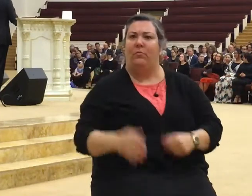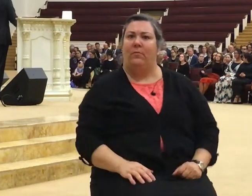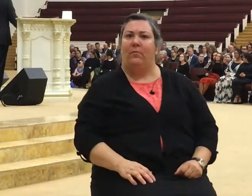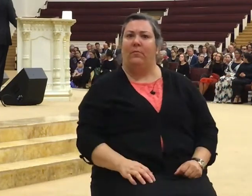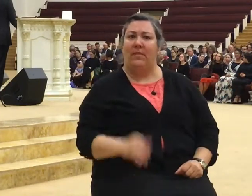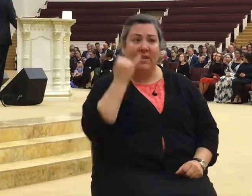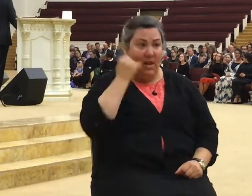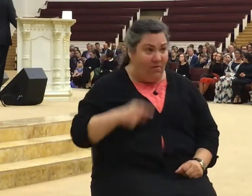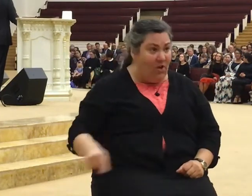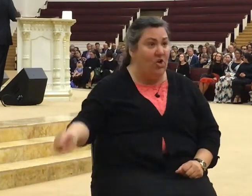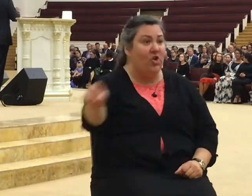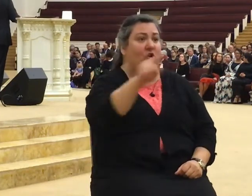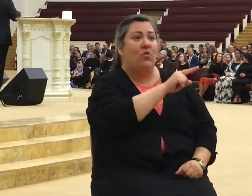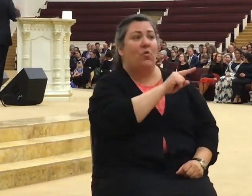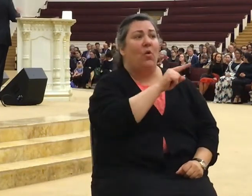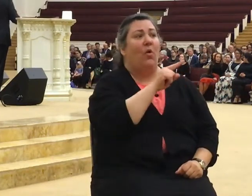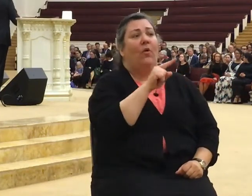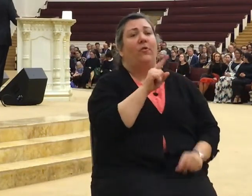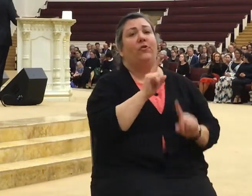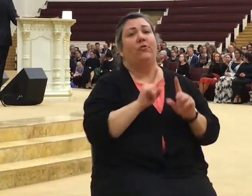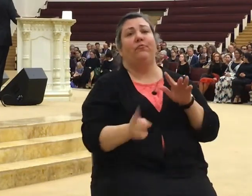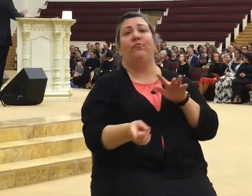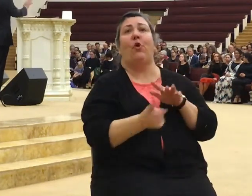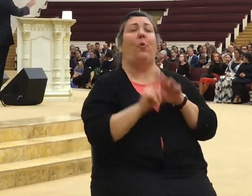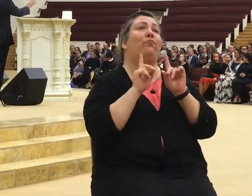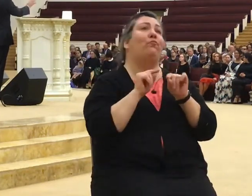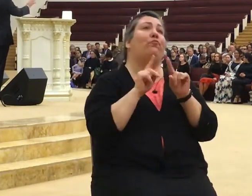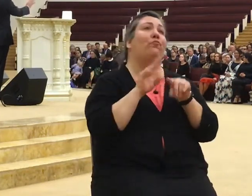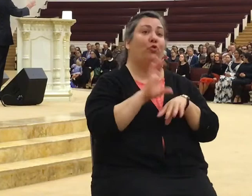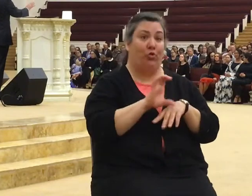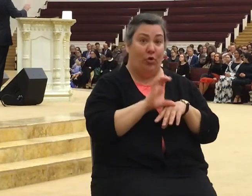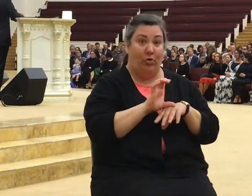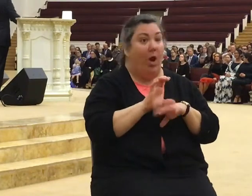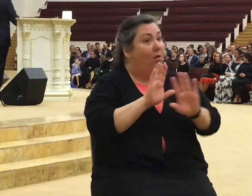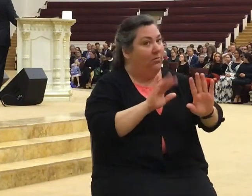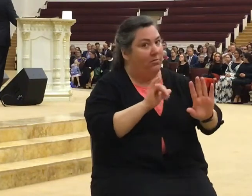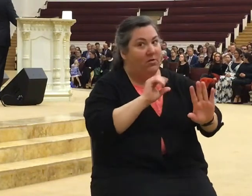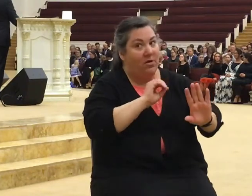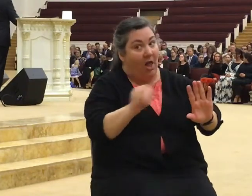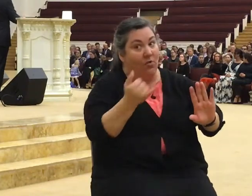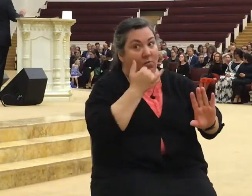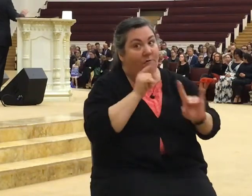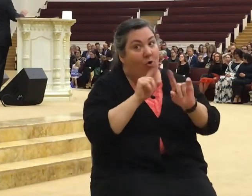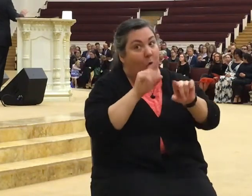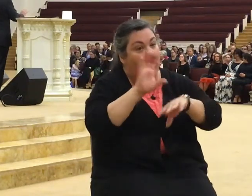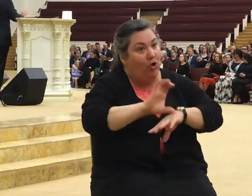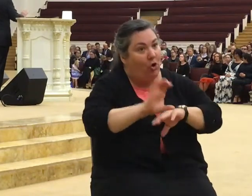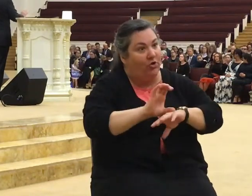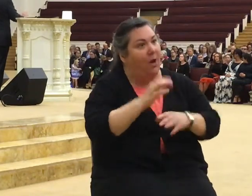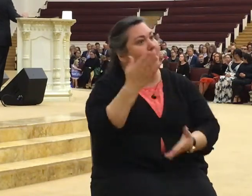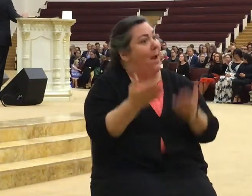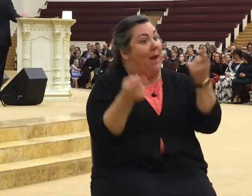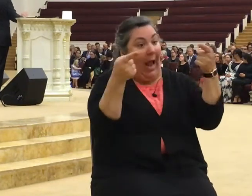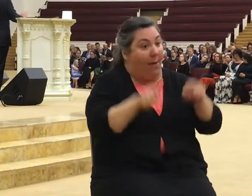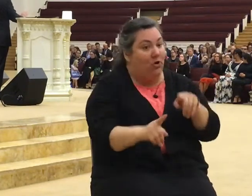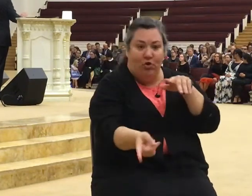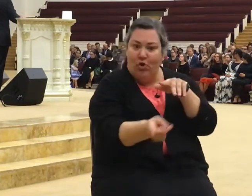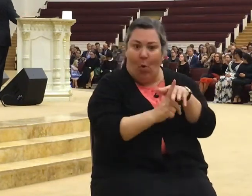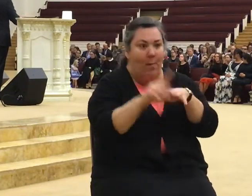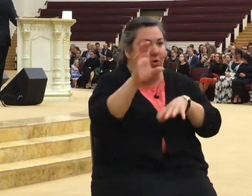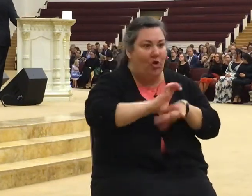If you are just attending church, nothing wrong with attending church, keep attending church. Because you may show up on a night like tonight and